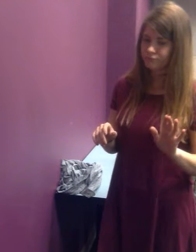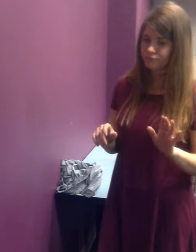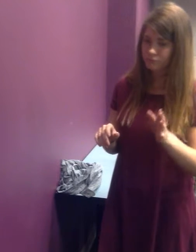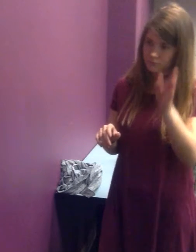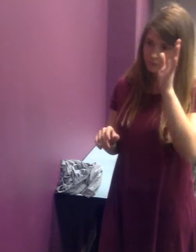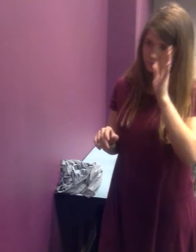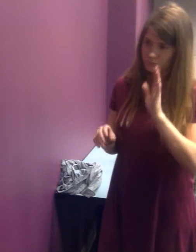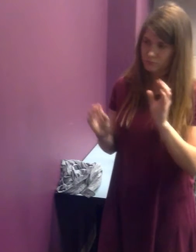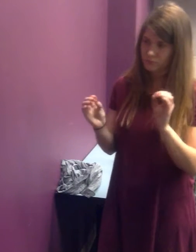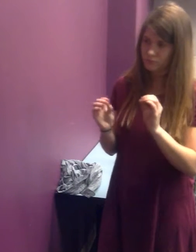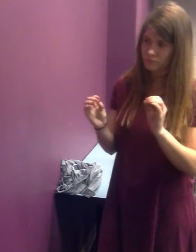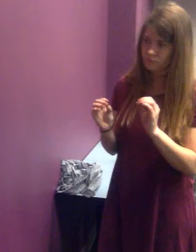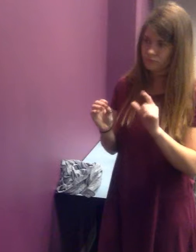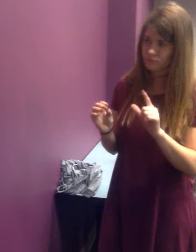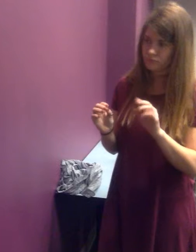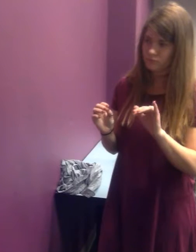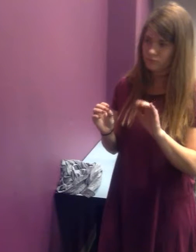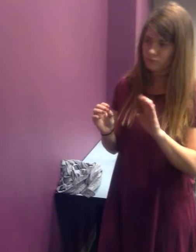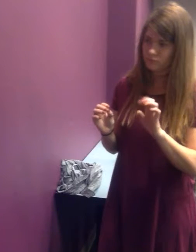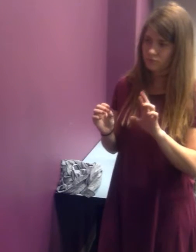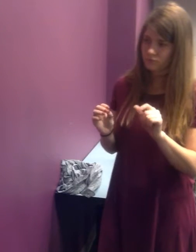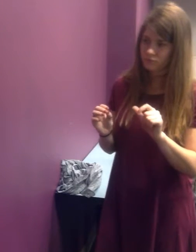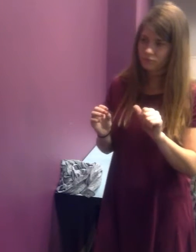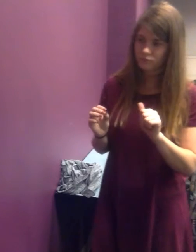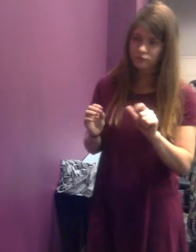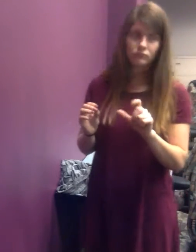Bob Inglis was defeated in a Republican primary,